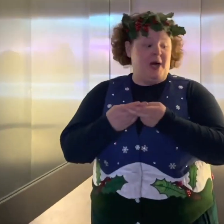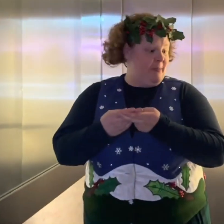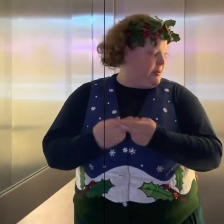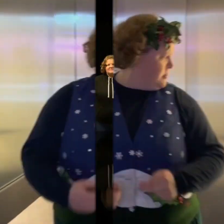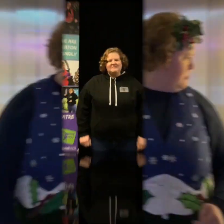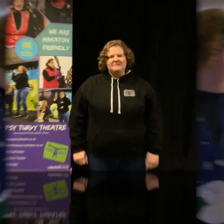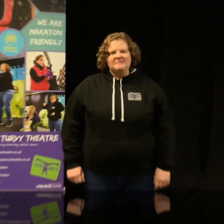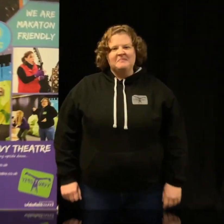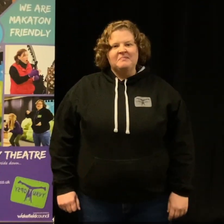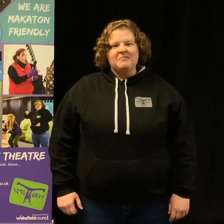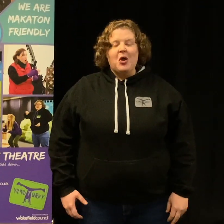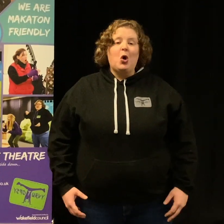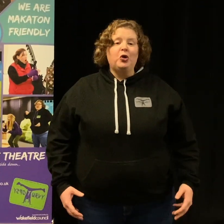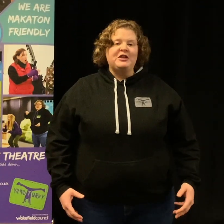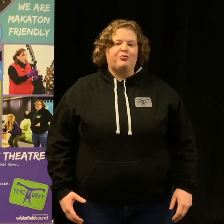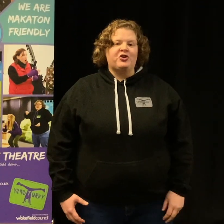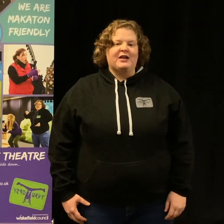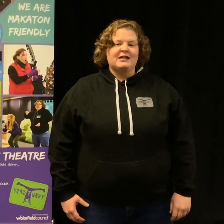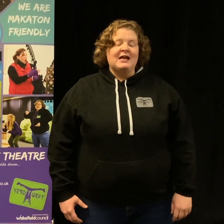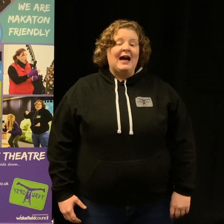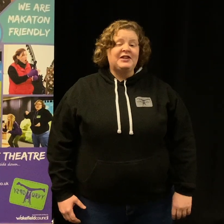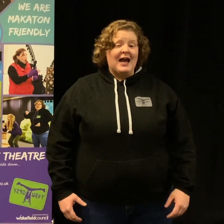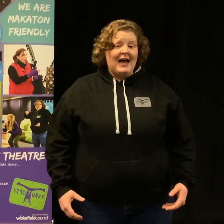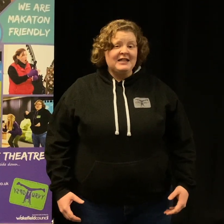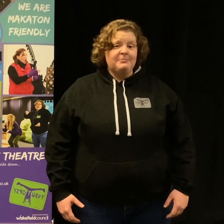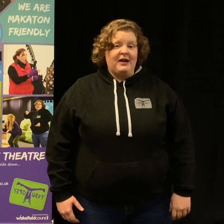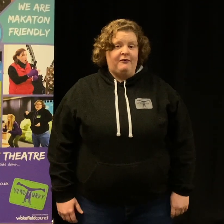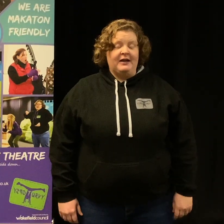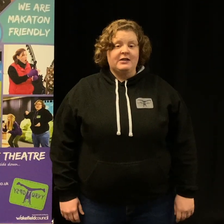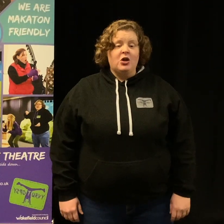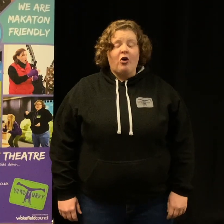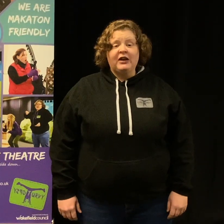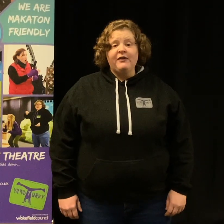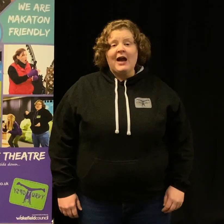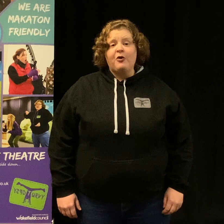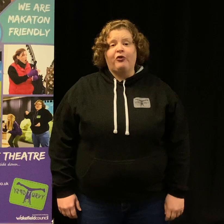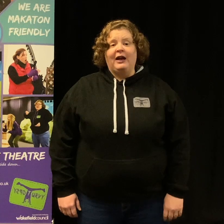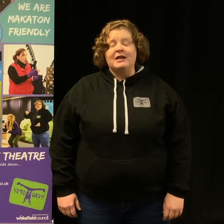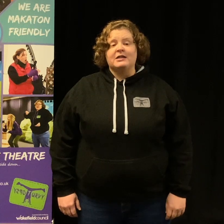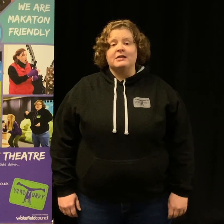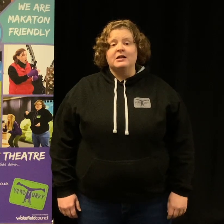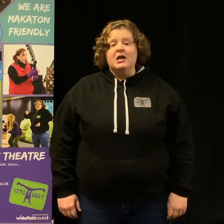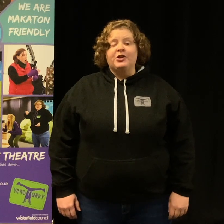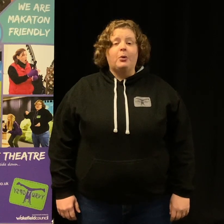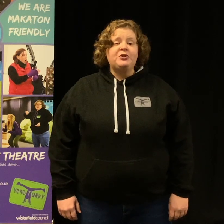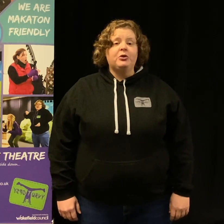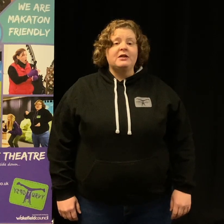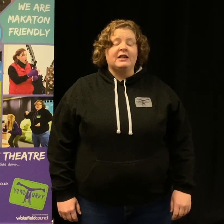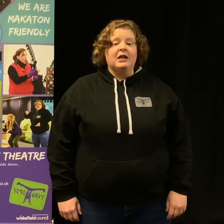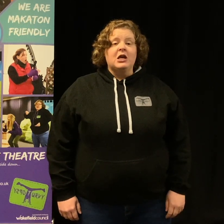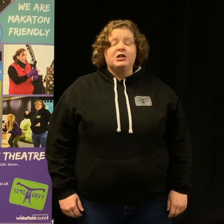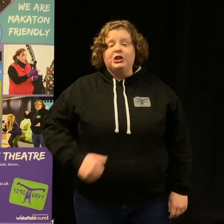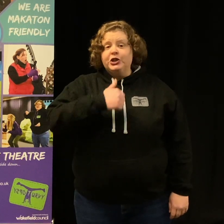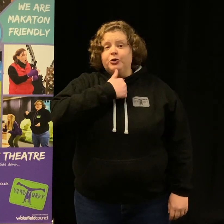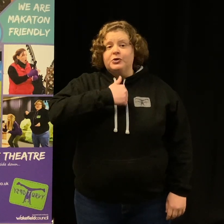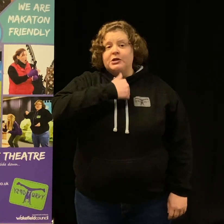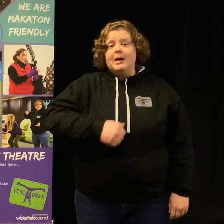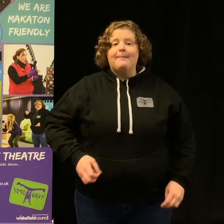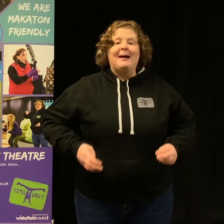user. All these projects had the added benefit of giving our freelancers the opportunity to use